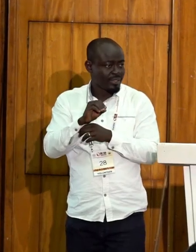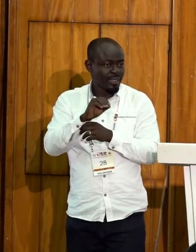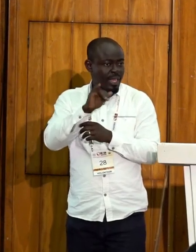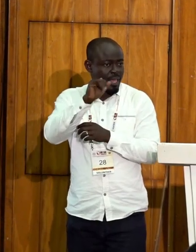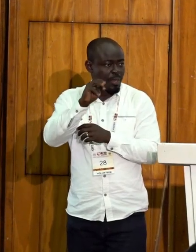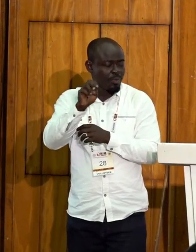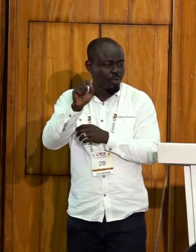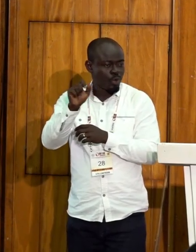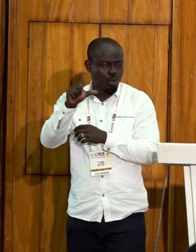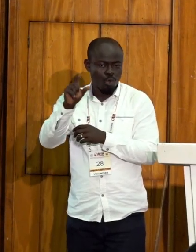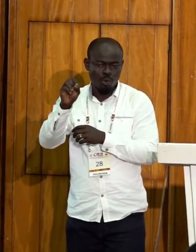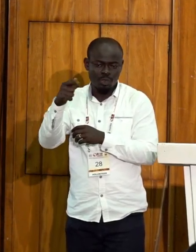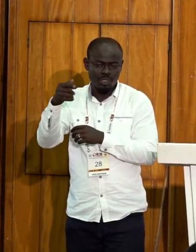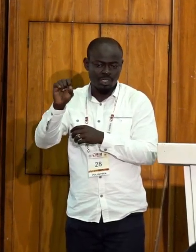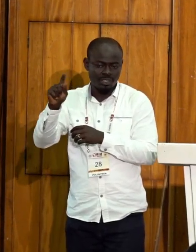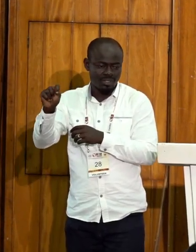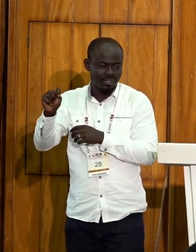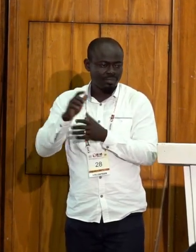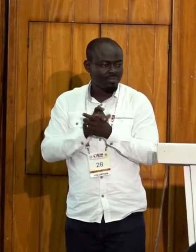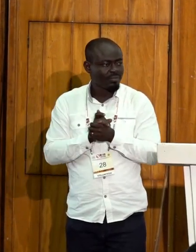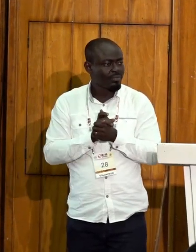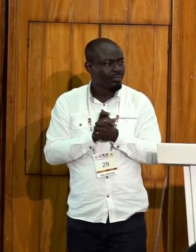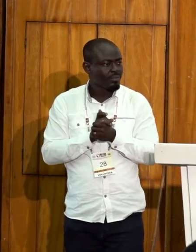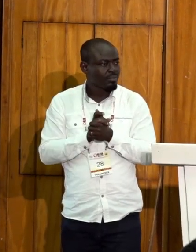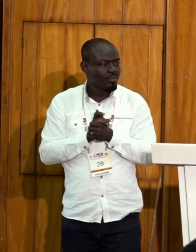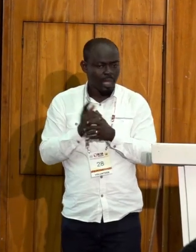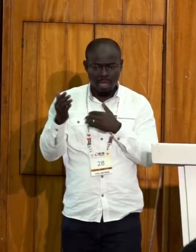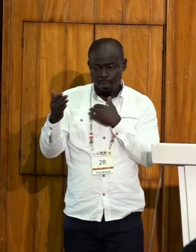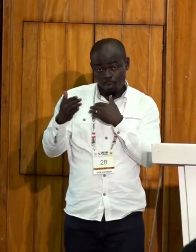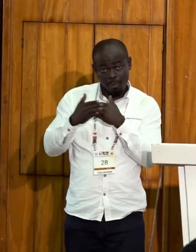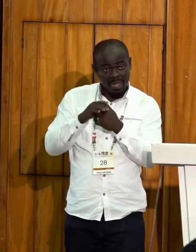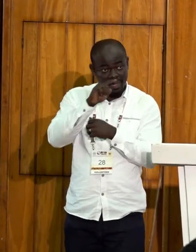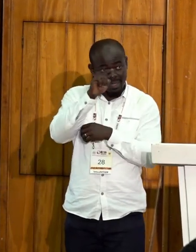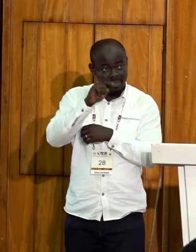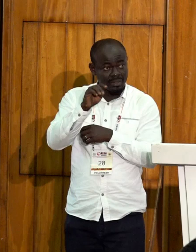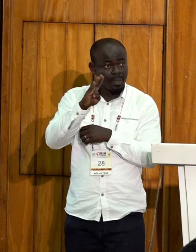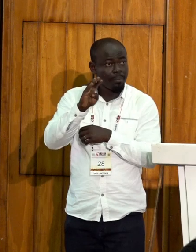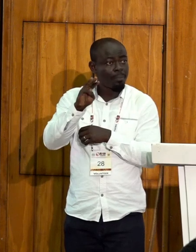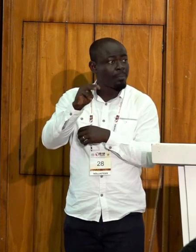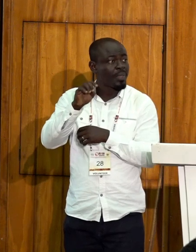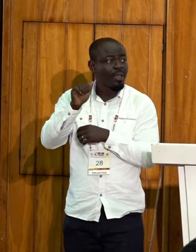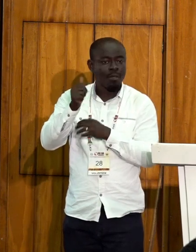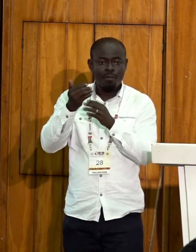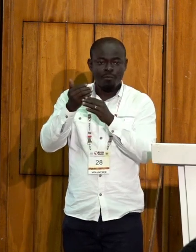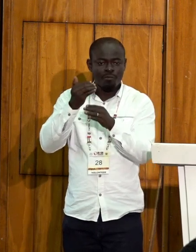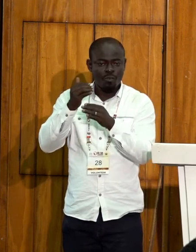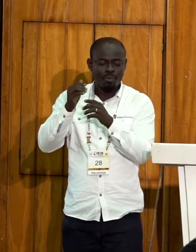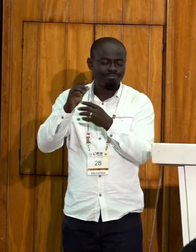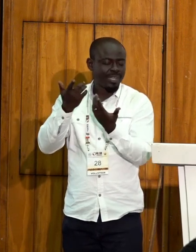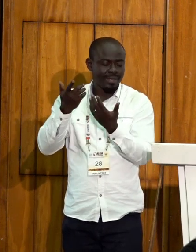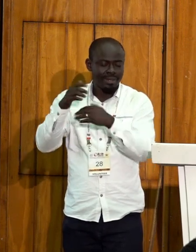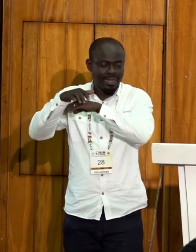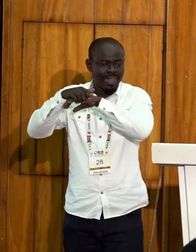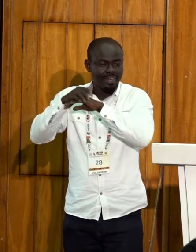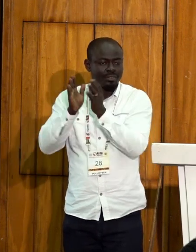young immunologist, came back to Zambia from the London School of Hygiene and Tropical